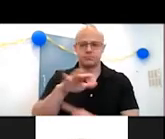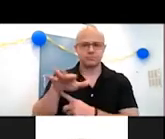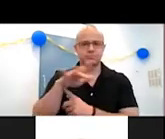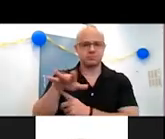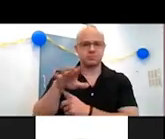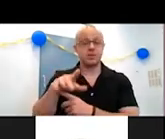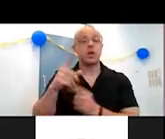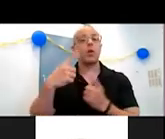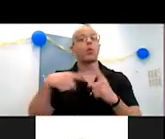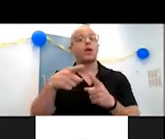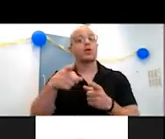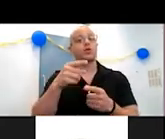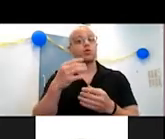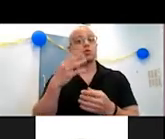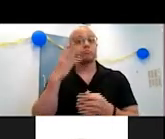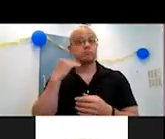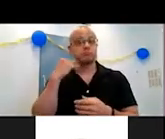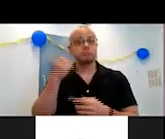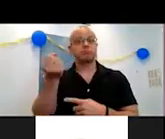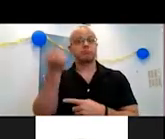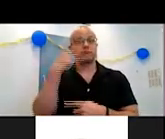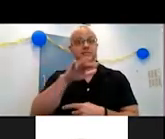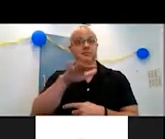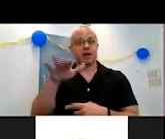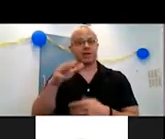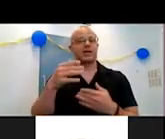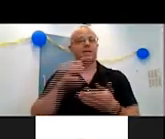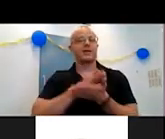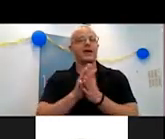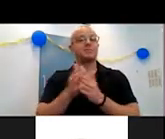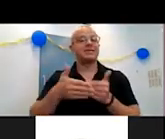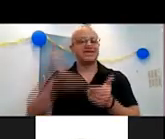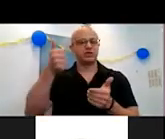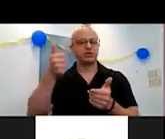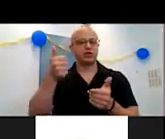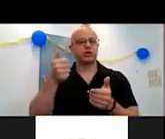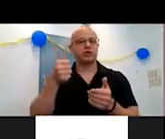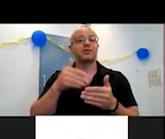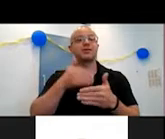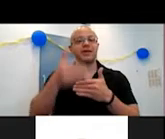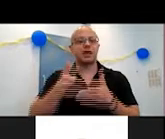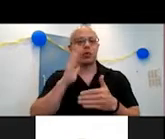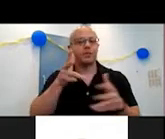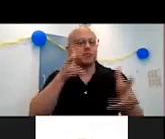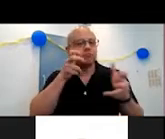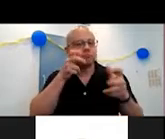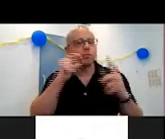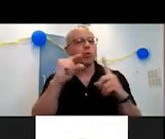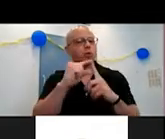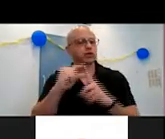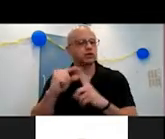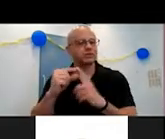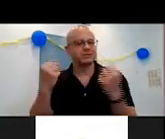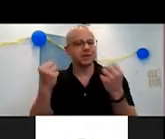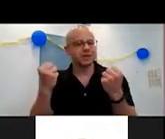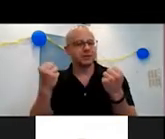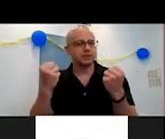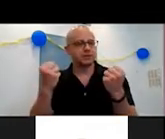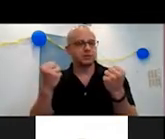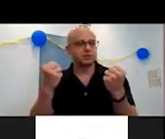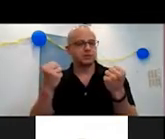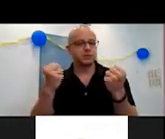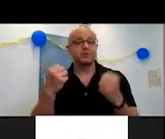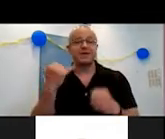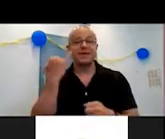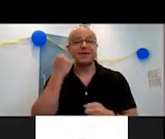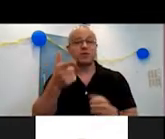name. If you have a cat who has a name, you can practice their name. It just becomes easier and